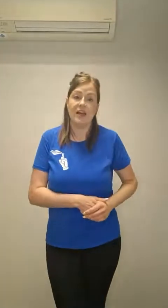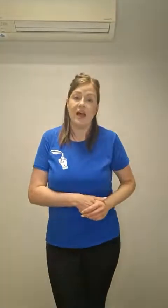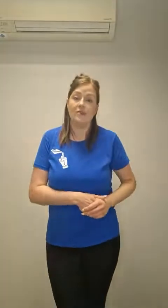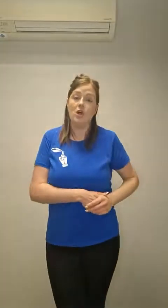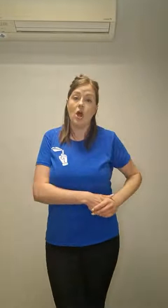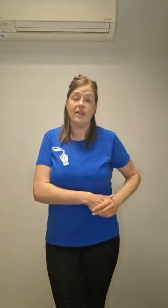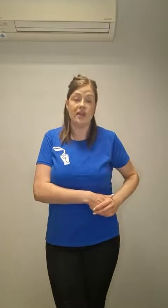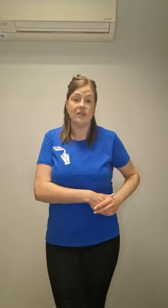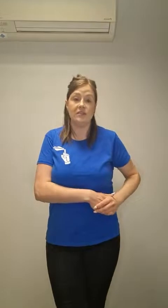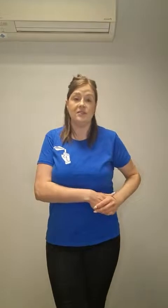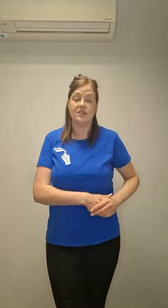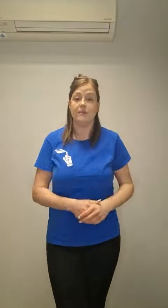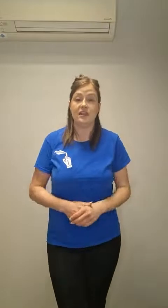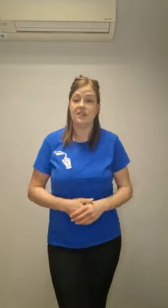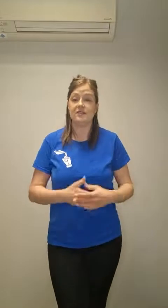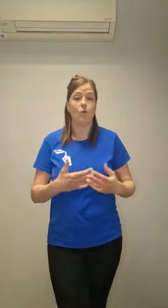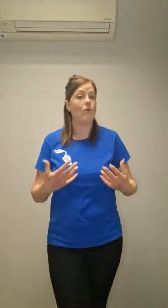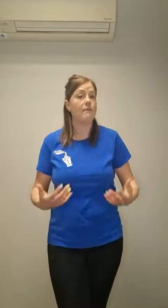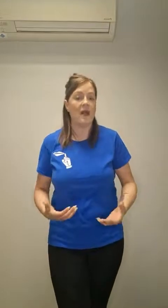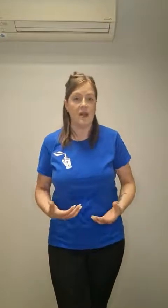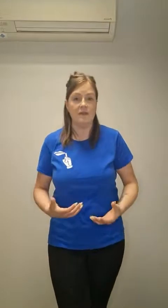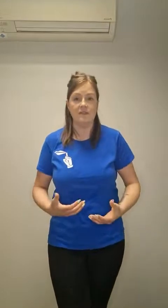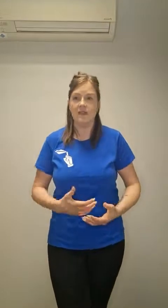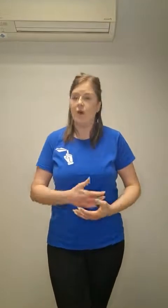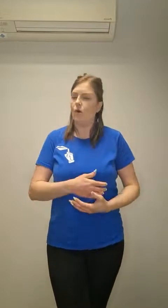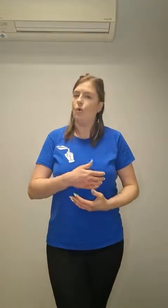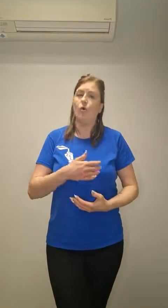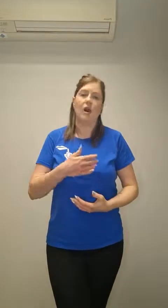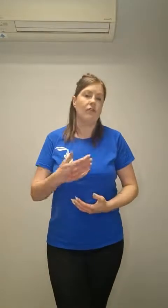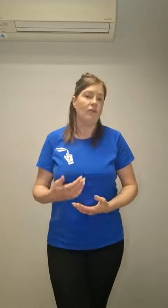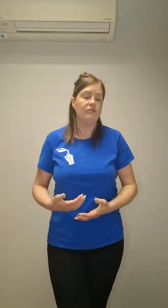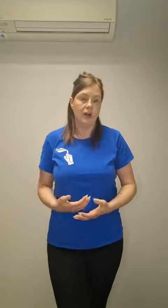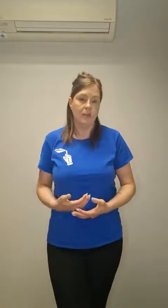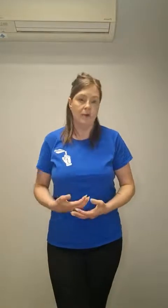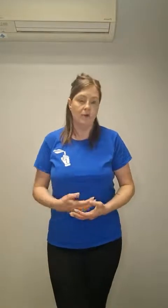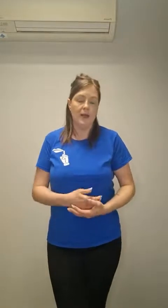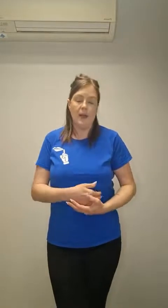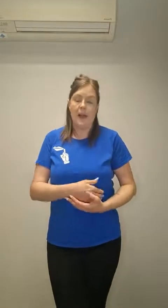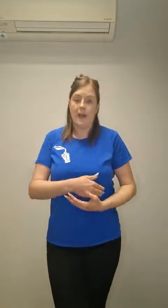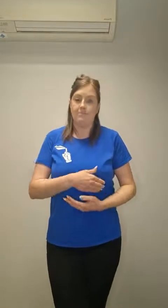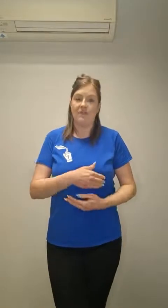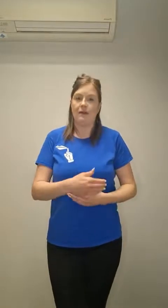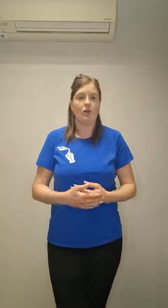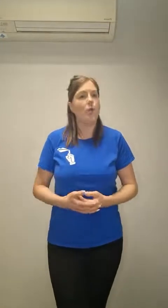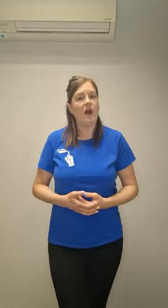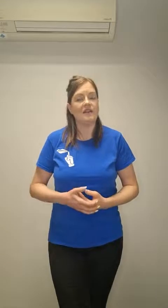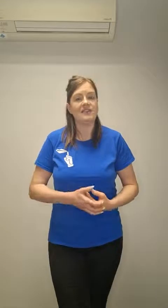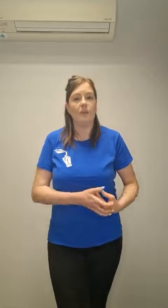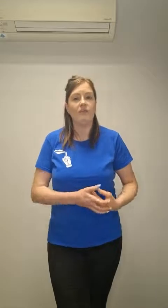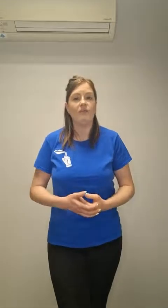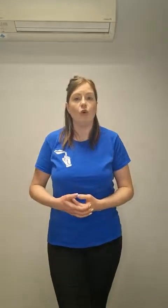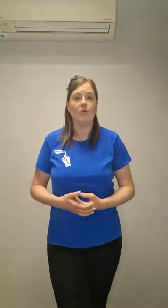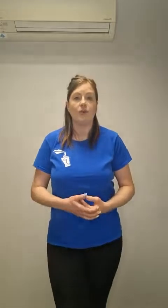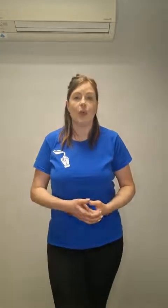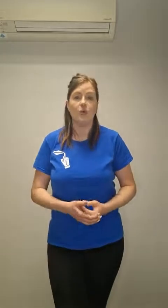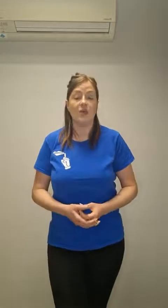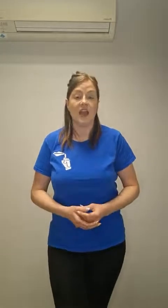have learning disabilities or impairments or are non-verbal and require some form of